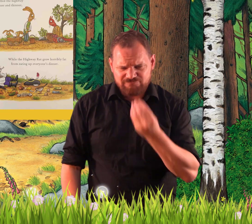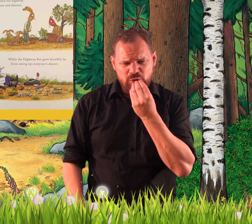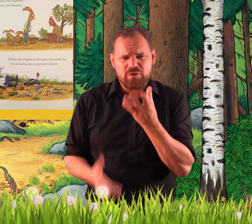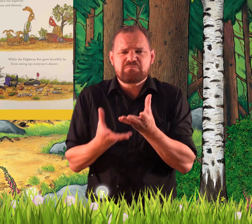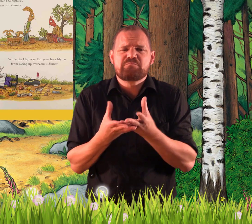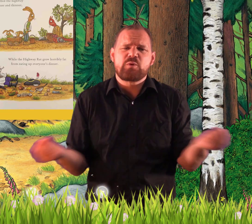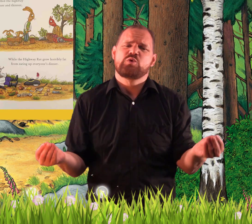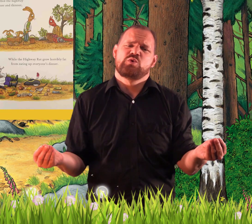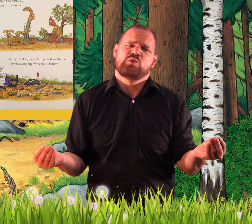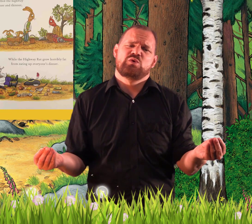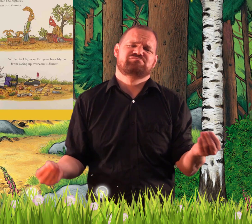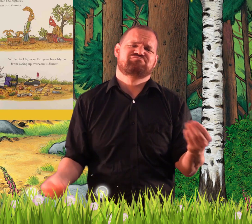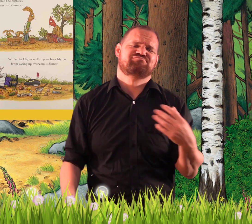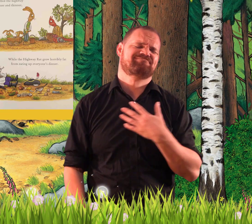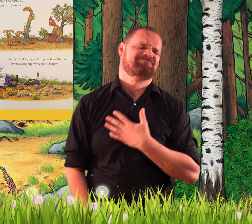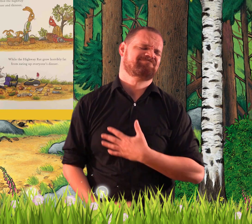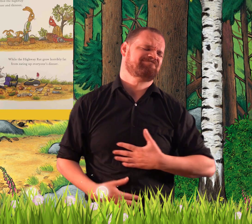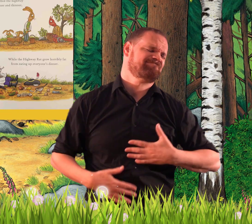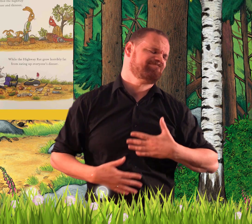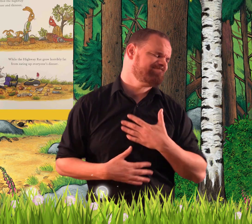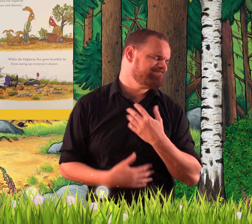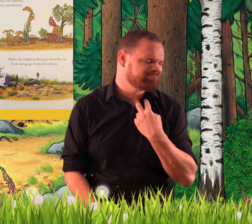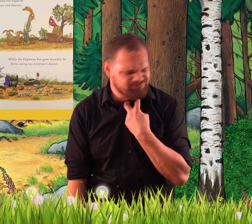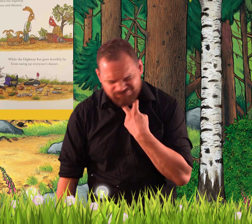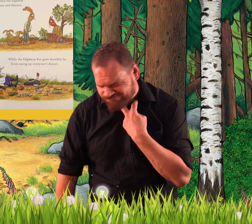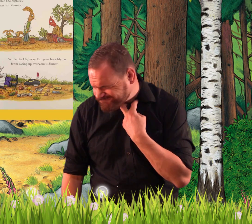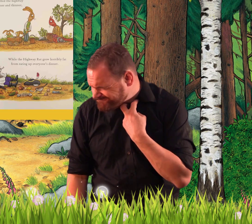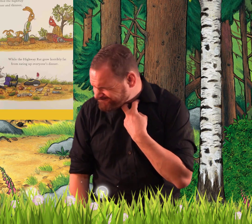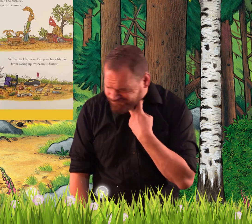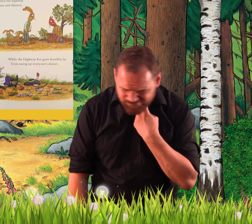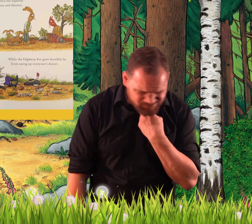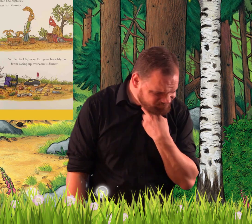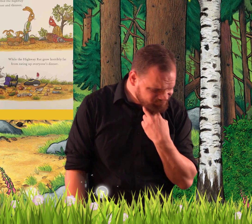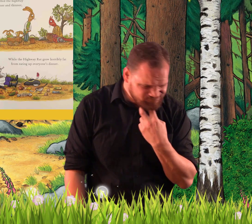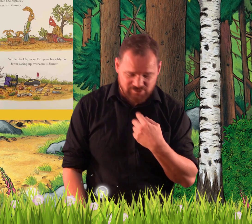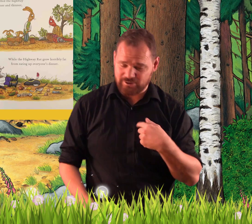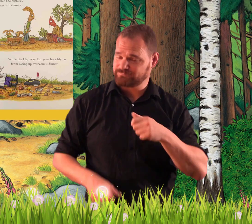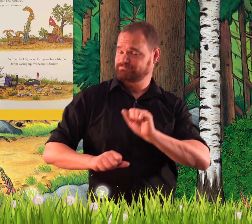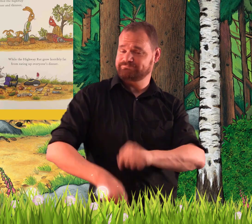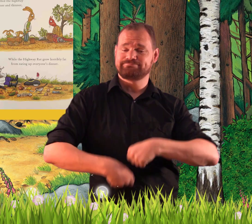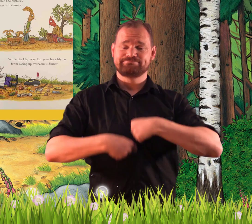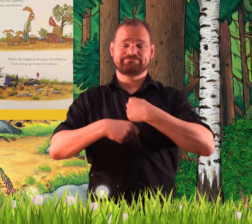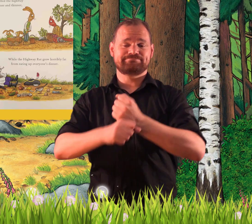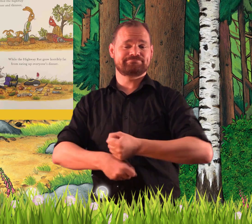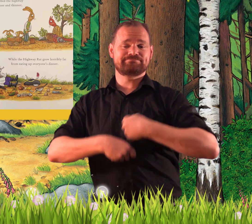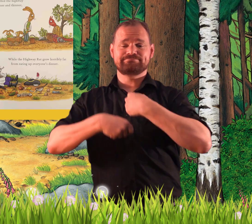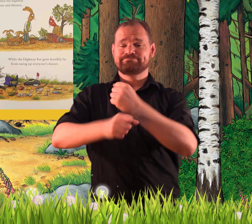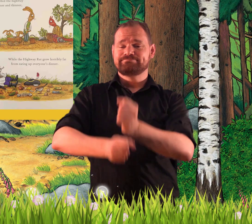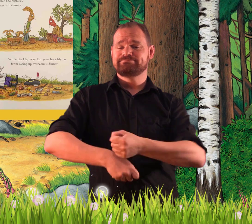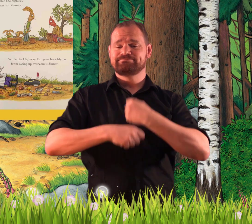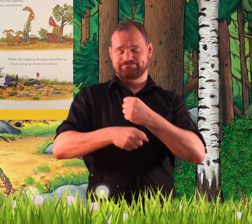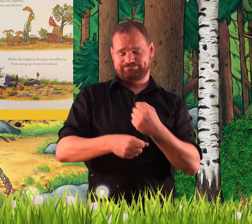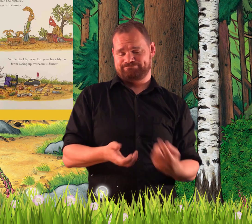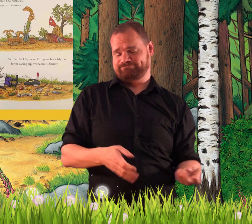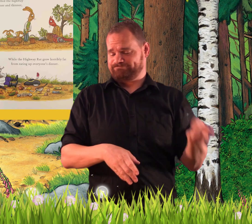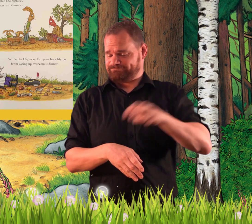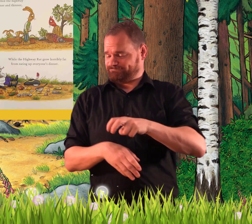All of their food was gone, and they grew thinner and thinner and thinner. But the highway rat,